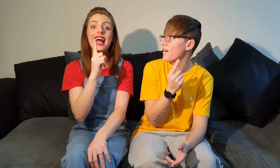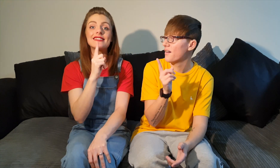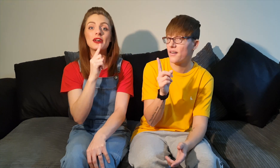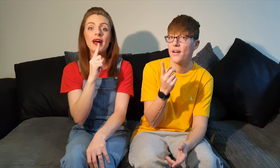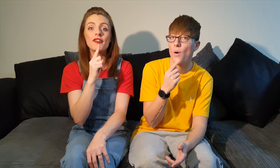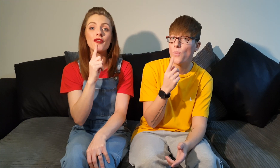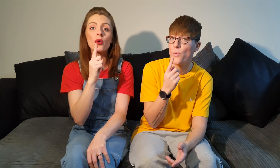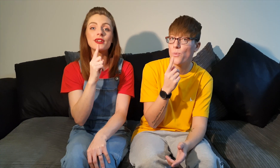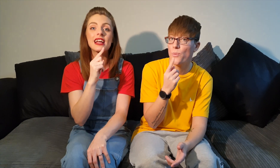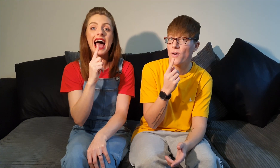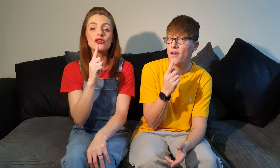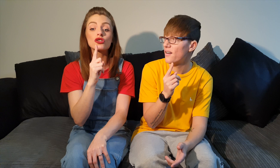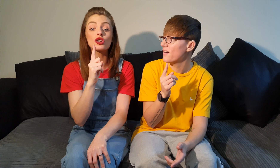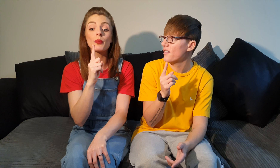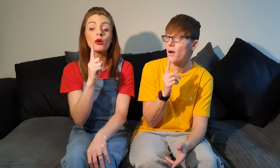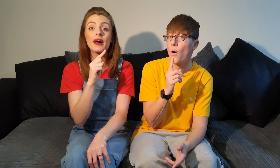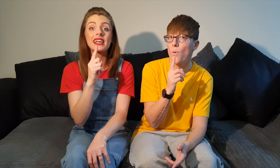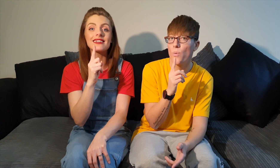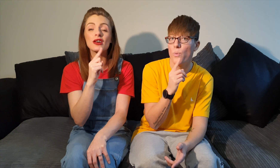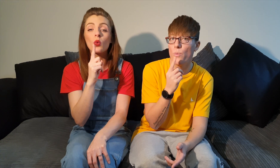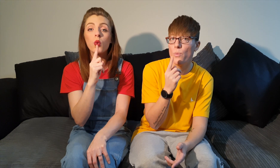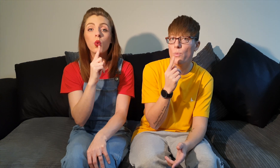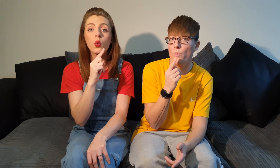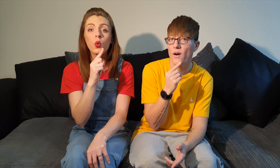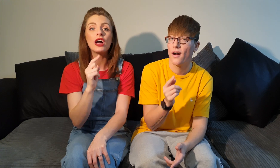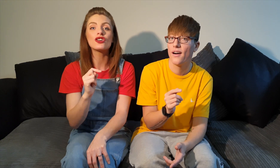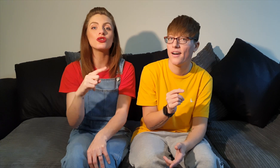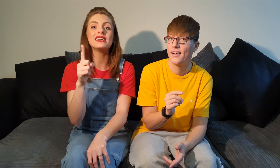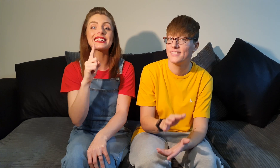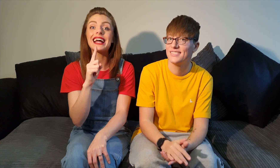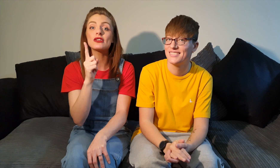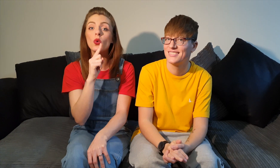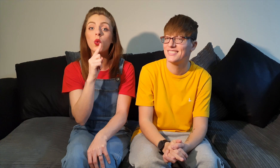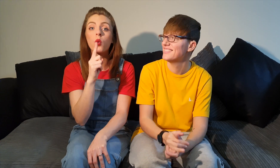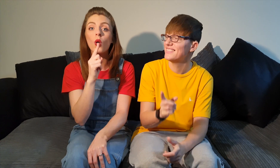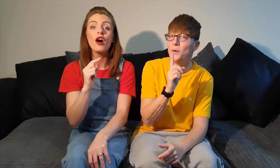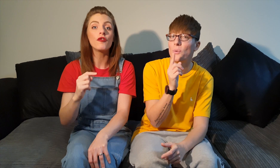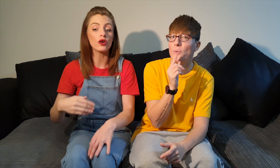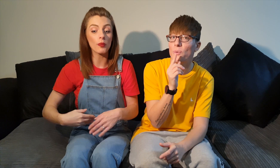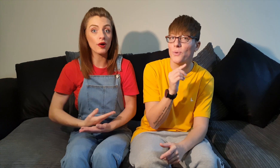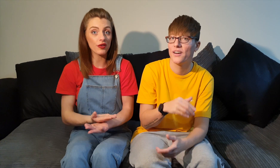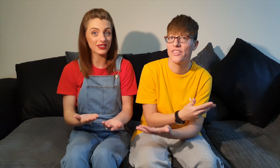candle, back and forward, and you're just going to blow out the candle. Because you need a candle for your